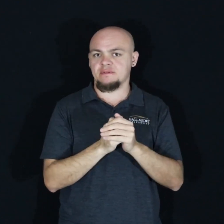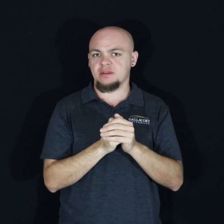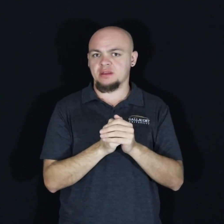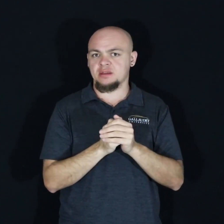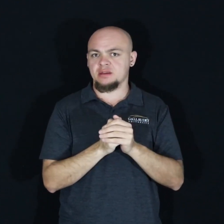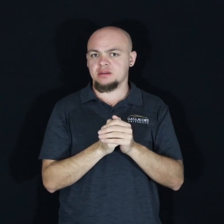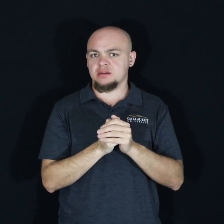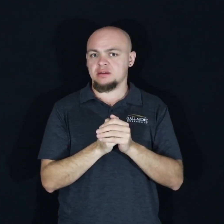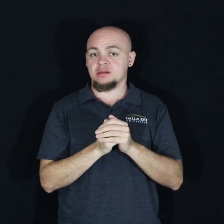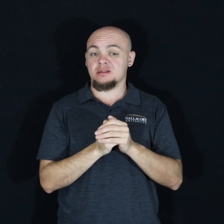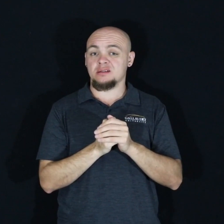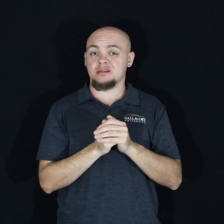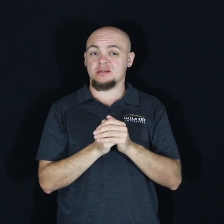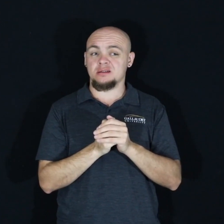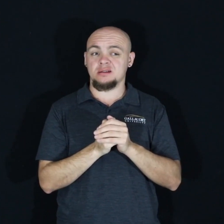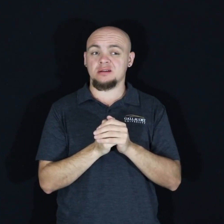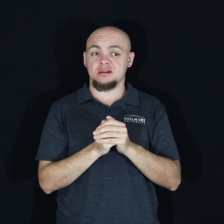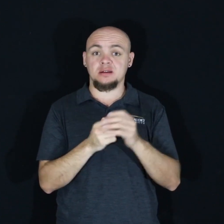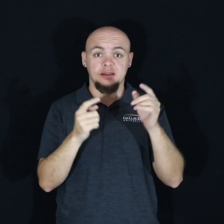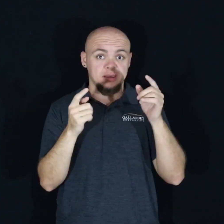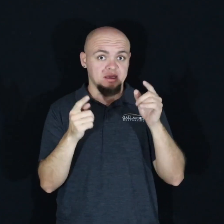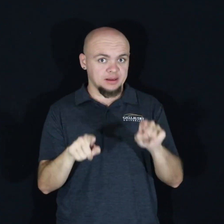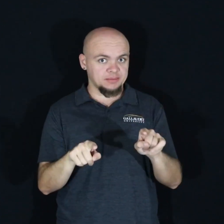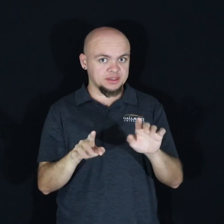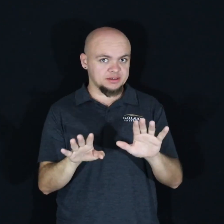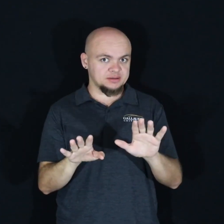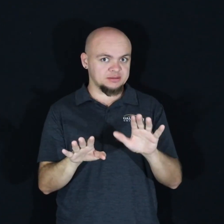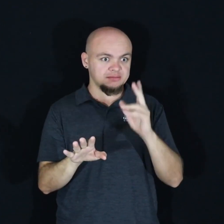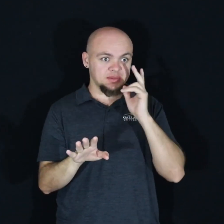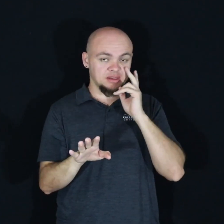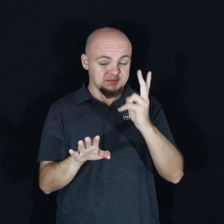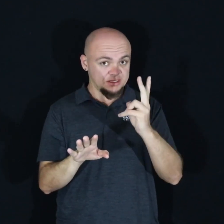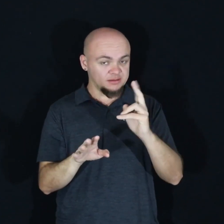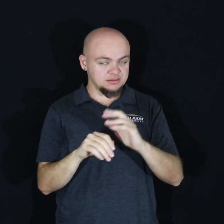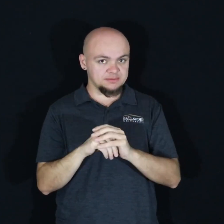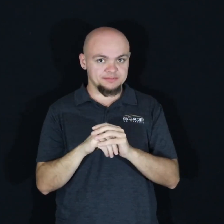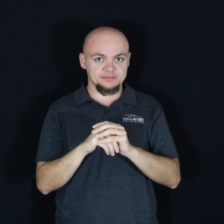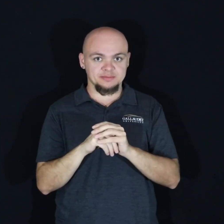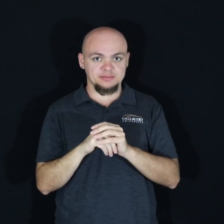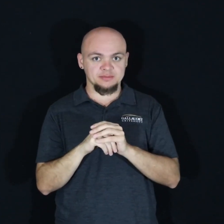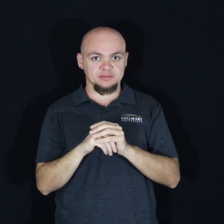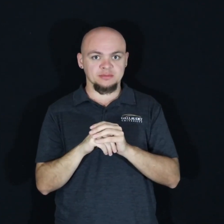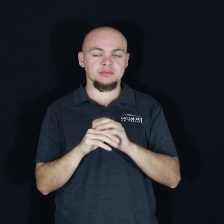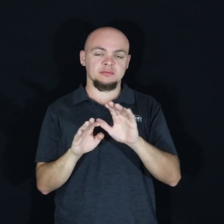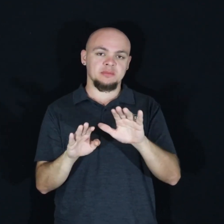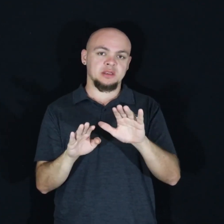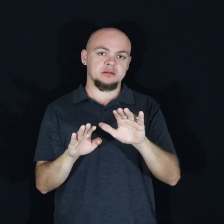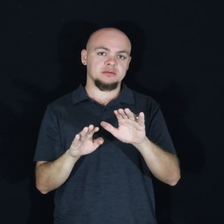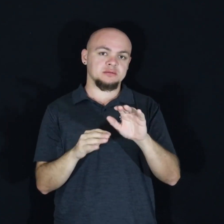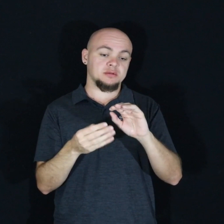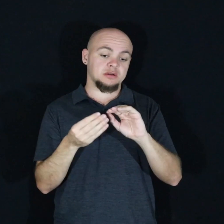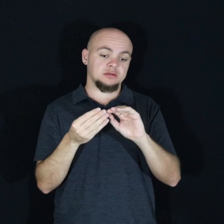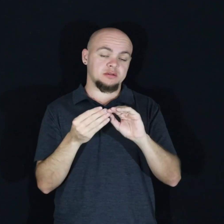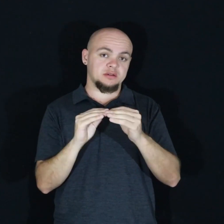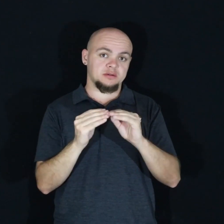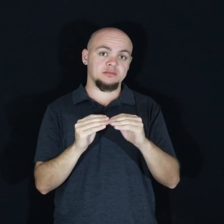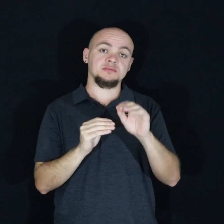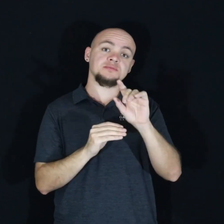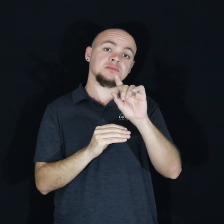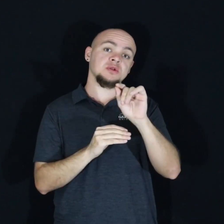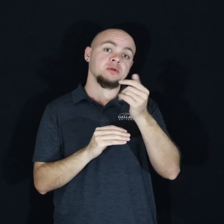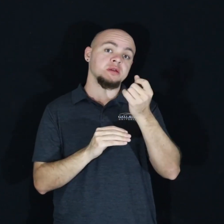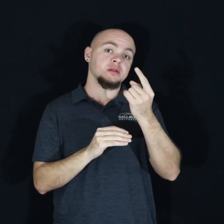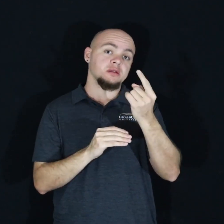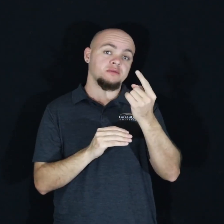It does happen. I've seen it. So let's look at the numbers. 2011,